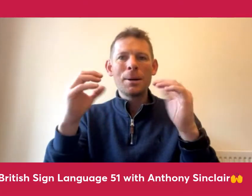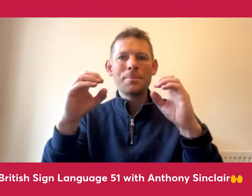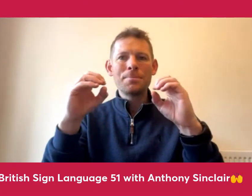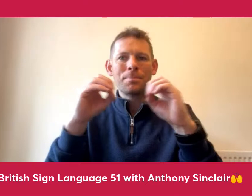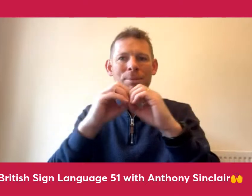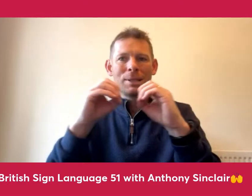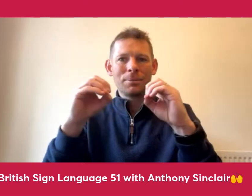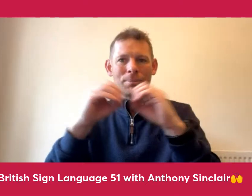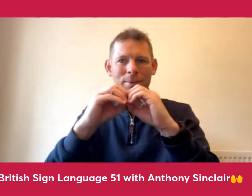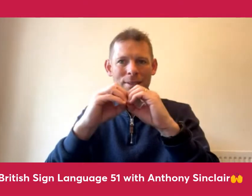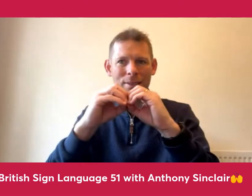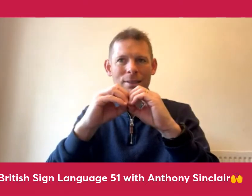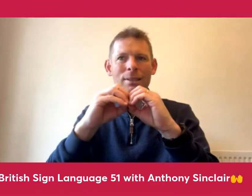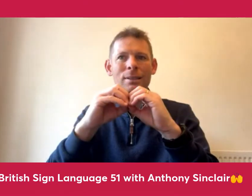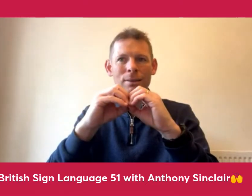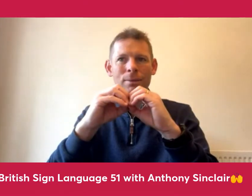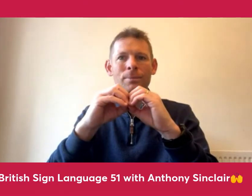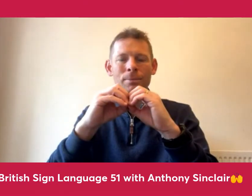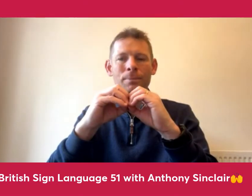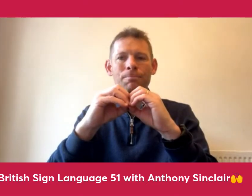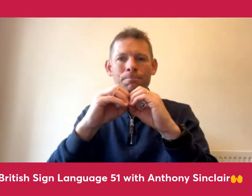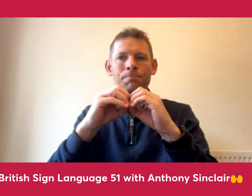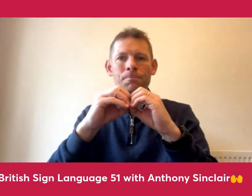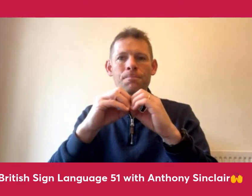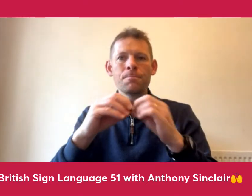Air B and B,